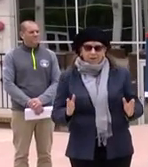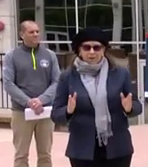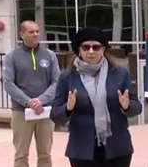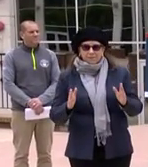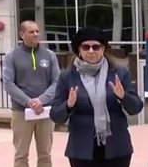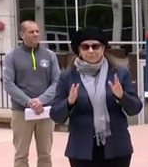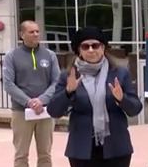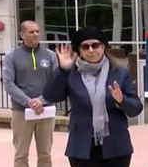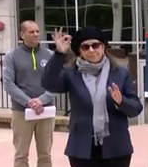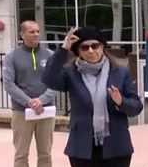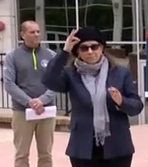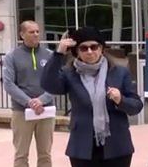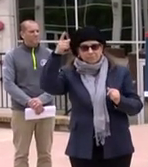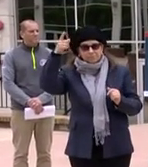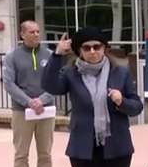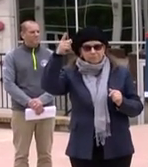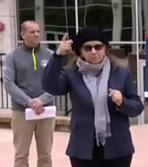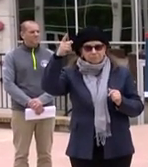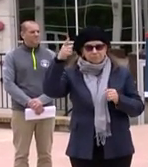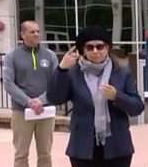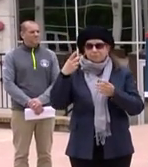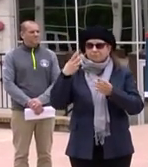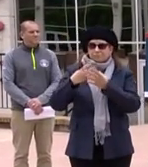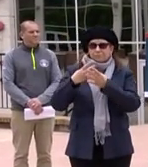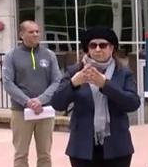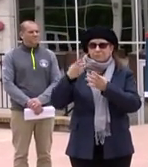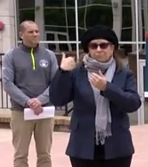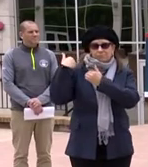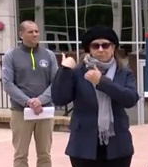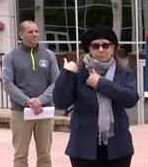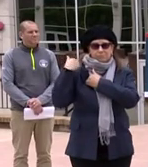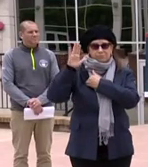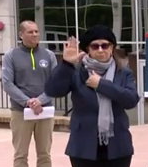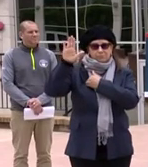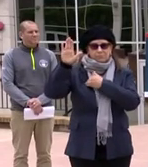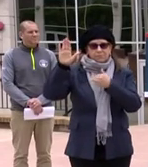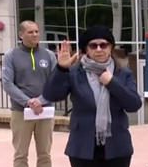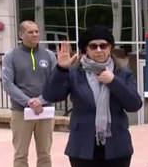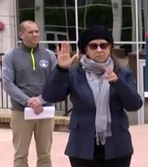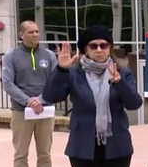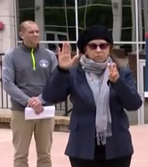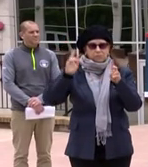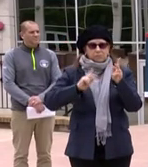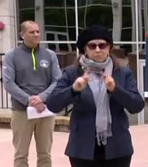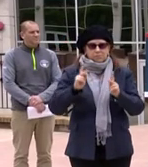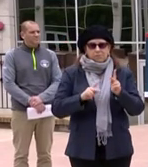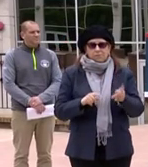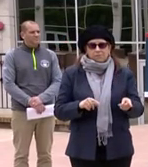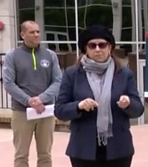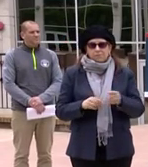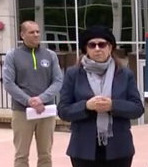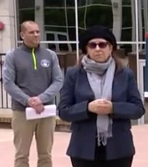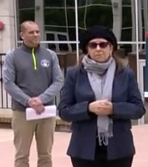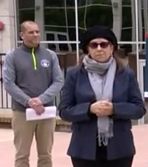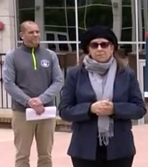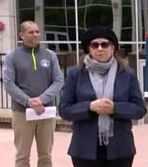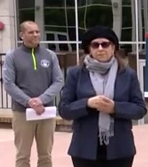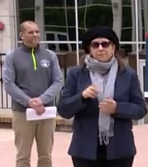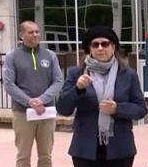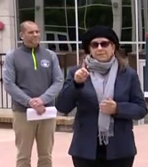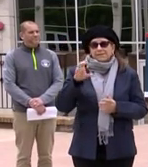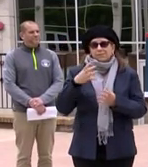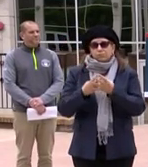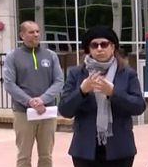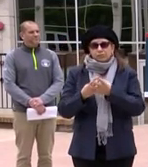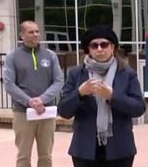that houses about 200 adult individuals, DC residents, who are transitioning from incarceration back into the community.